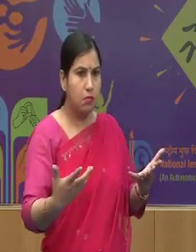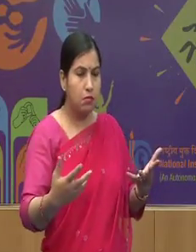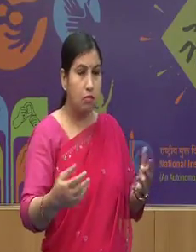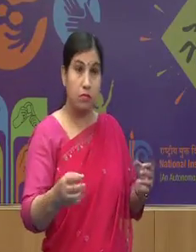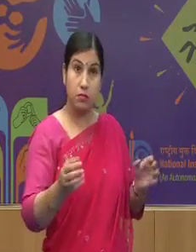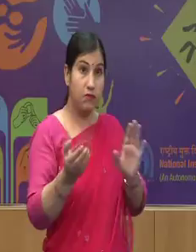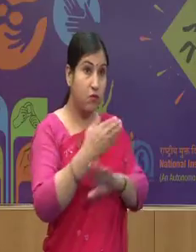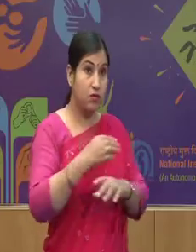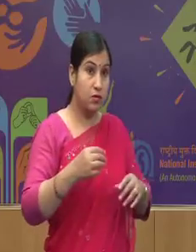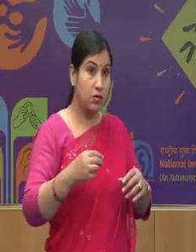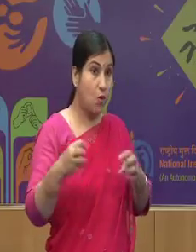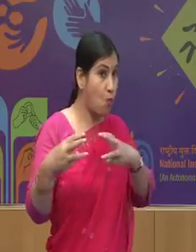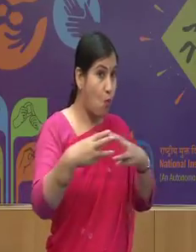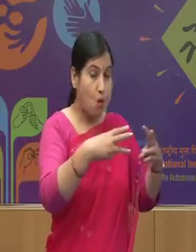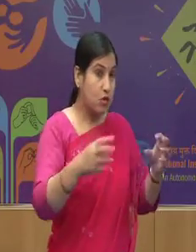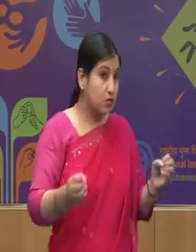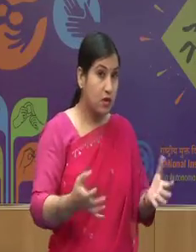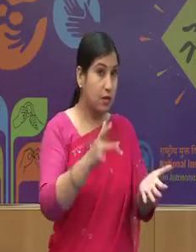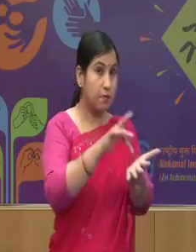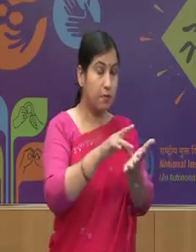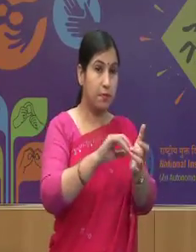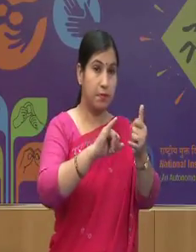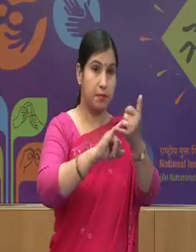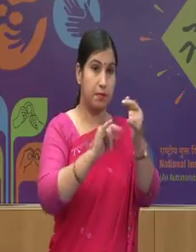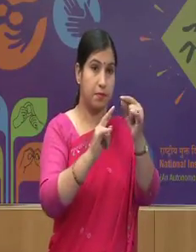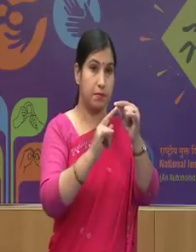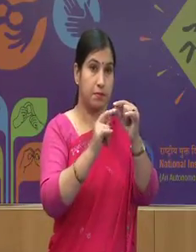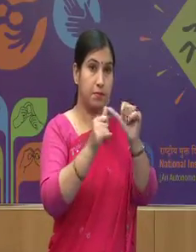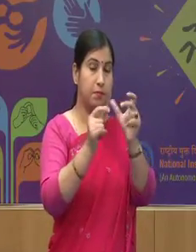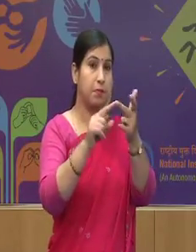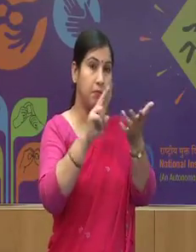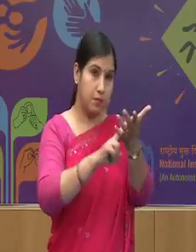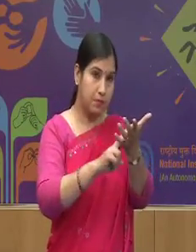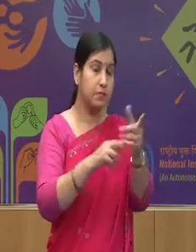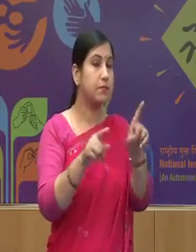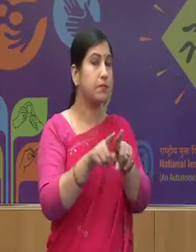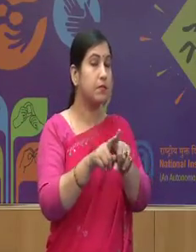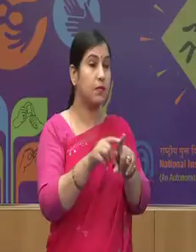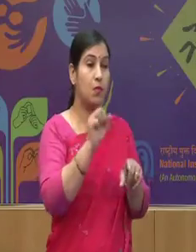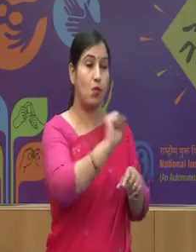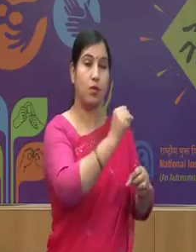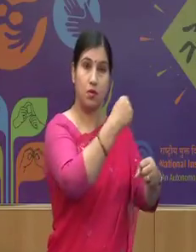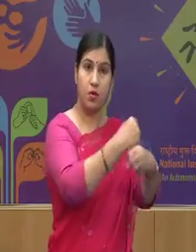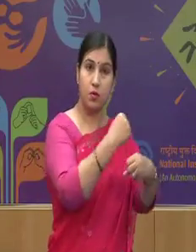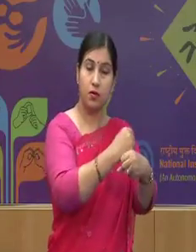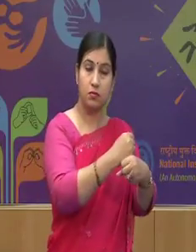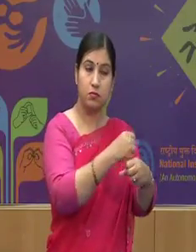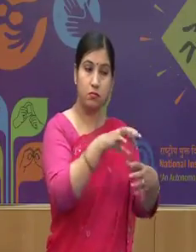war started in Spain between the lawfully elected government